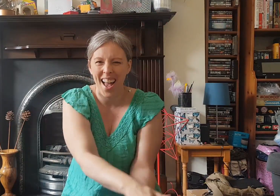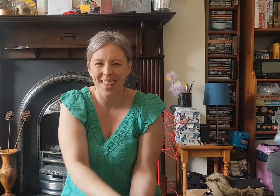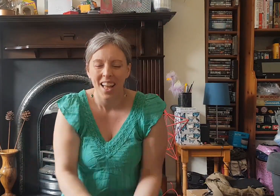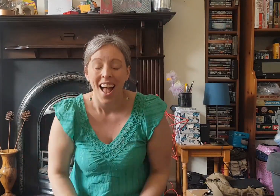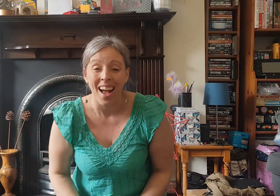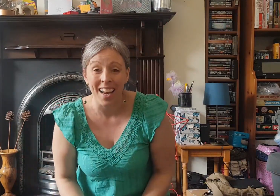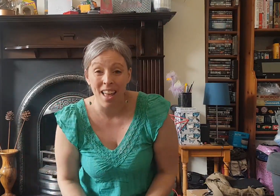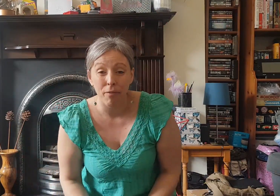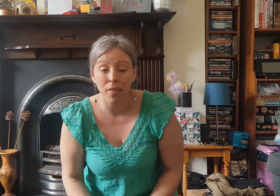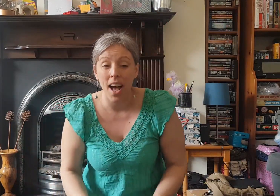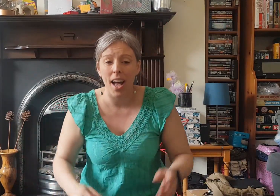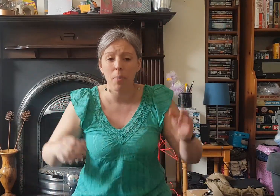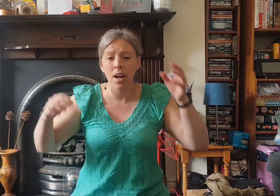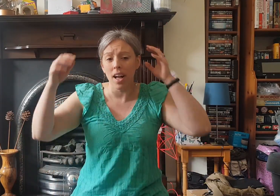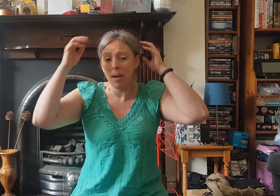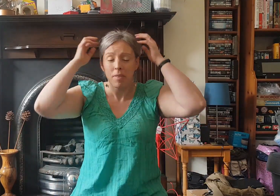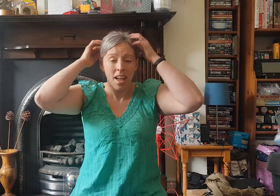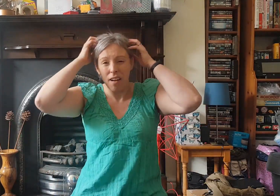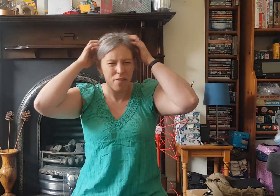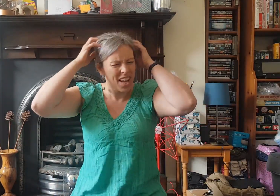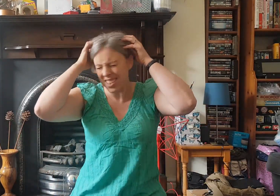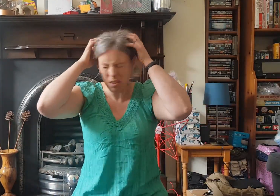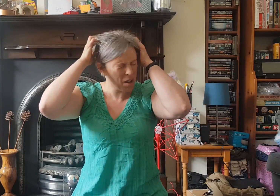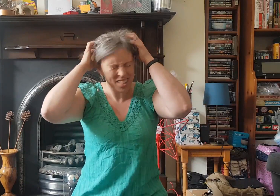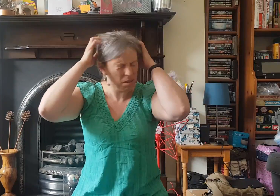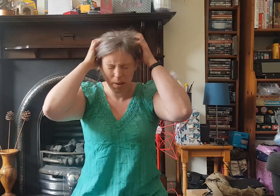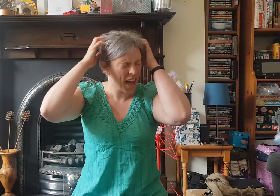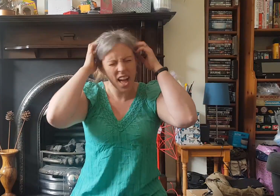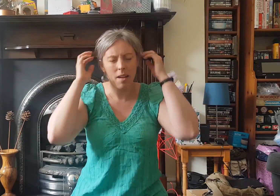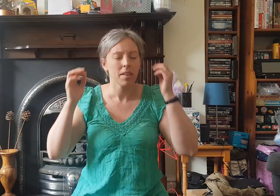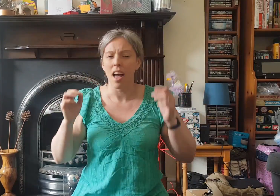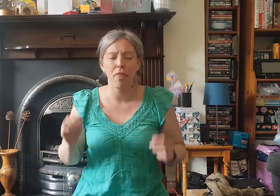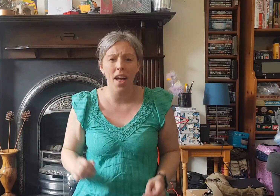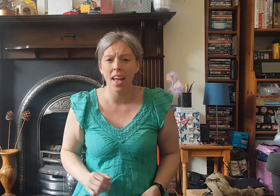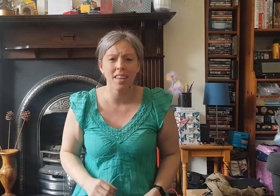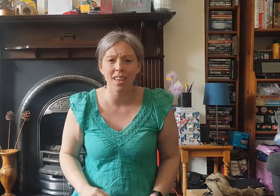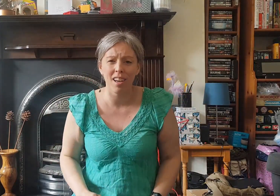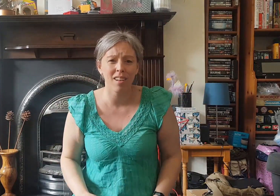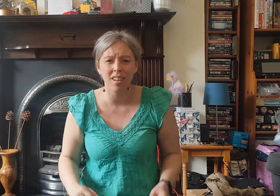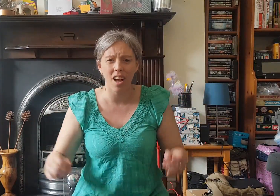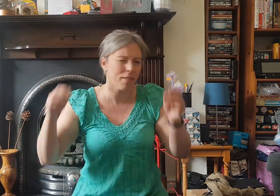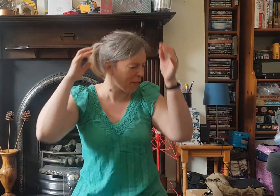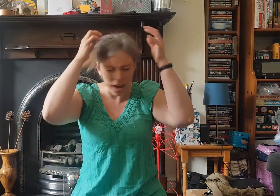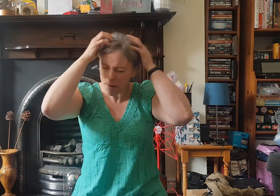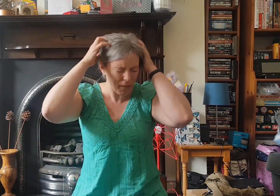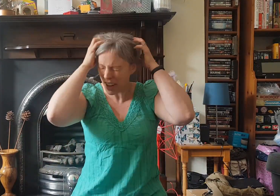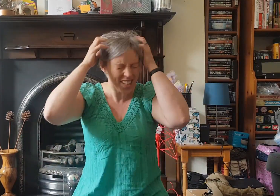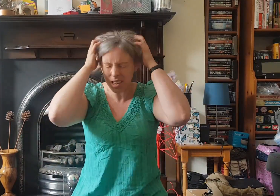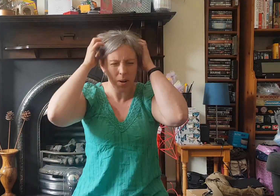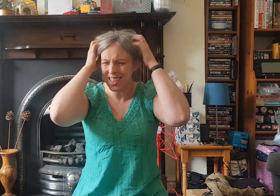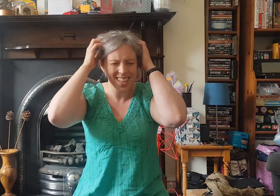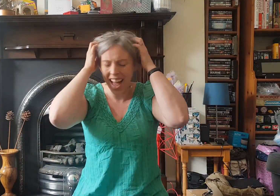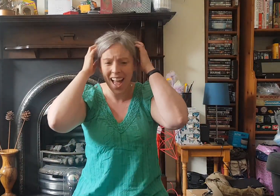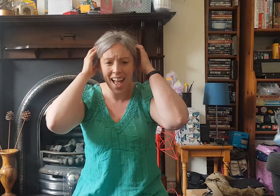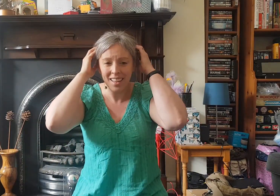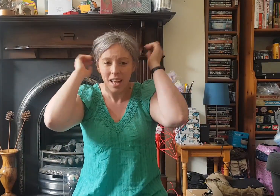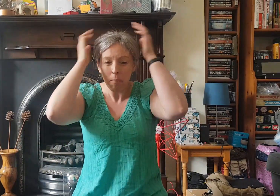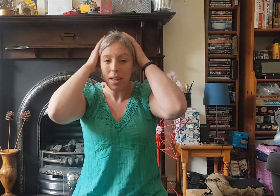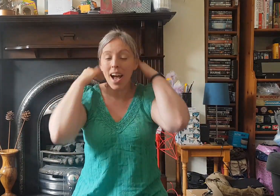if i were a fuzzy fuzzy bear i thank you lord for my fuzzy fuzzy hair but i